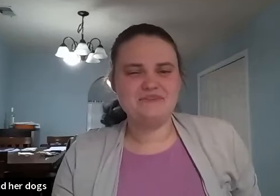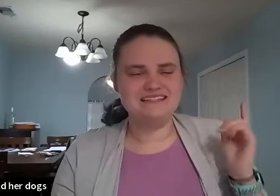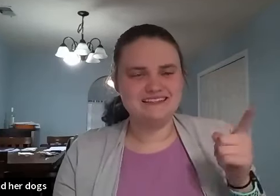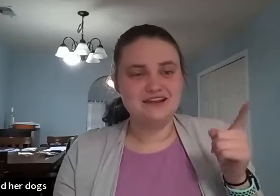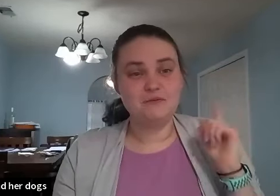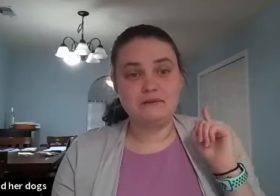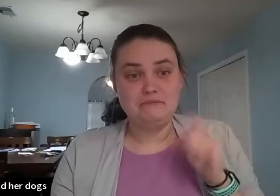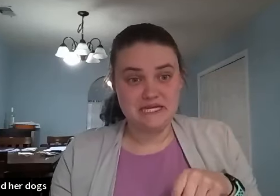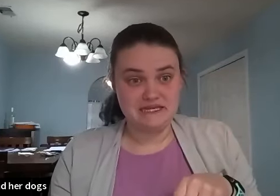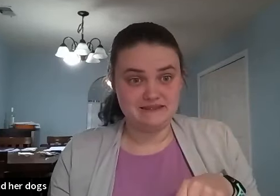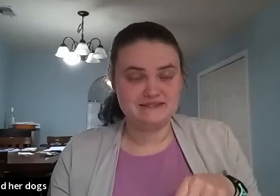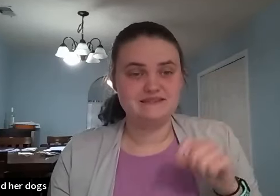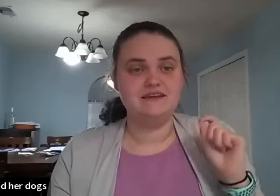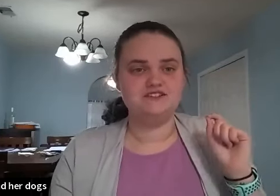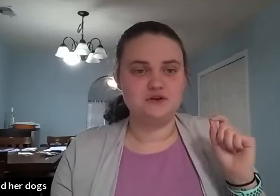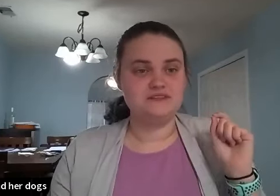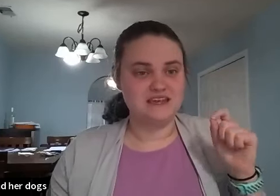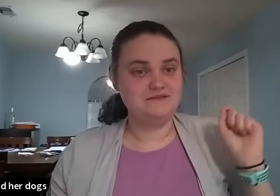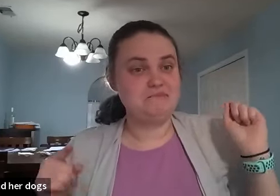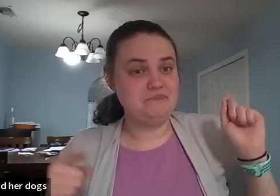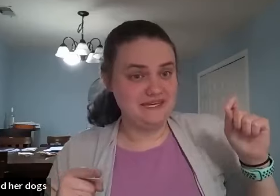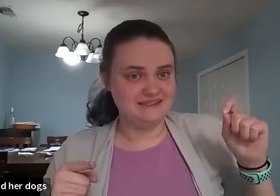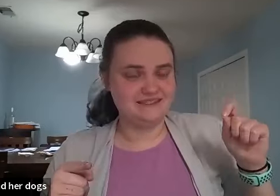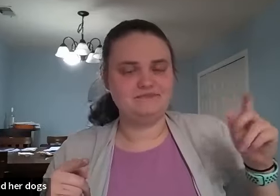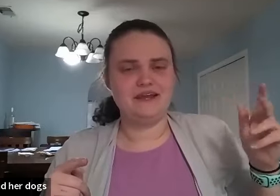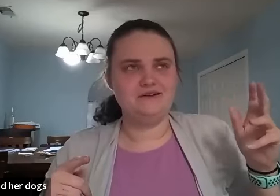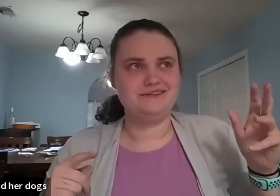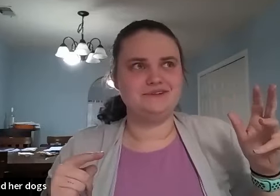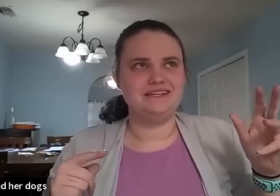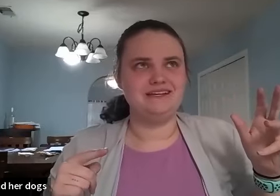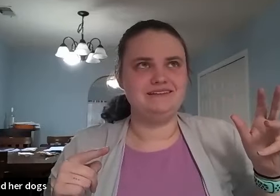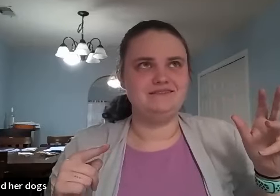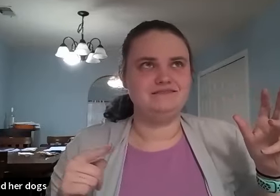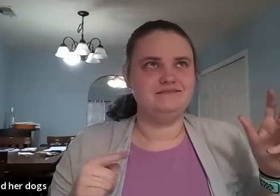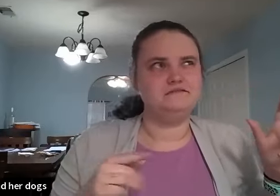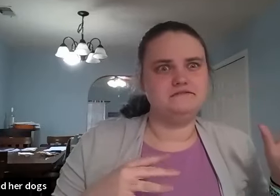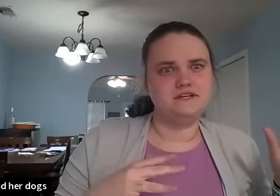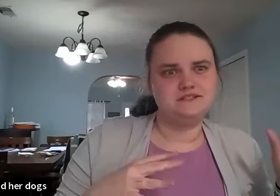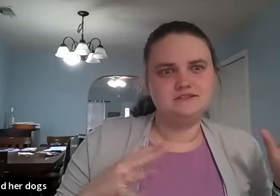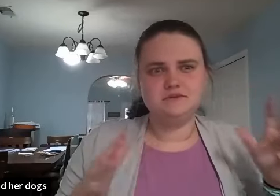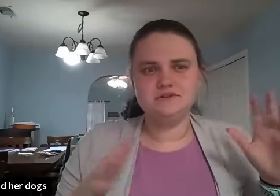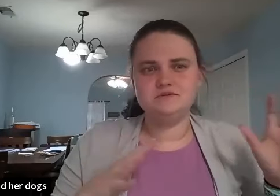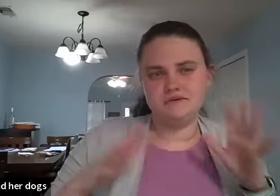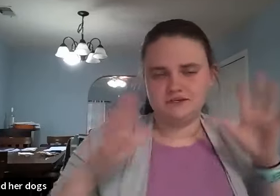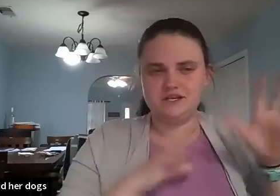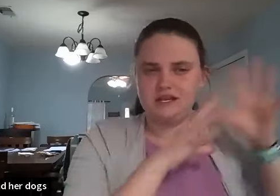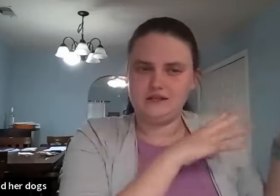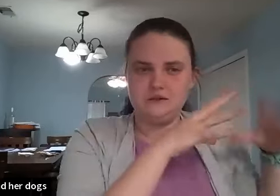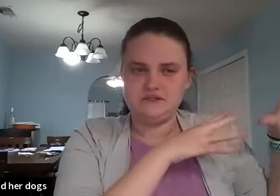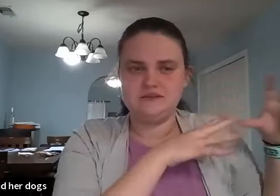I did think of one, beans. So the sign for beans, I know those aren't really vegetables, but we're going to include them.